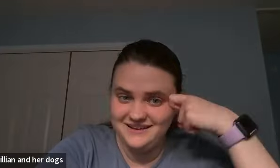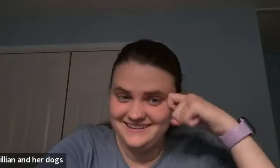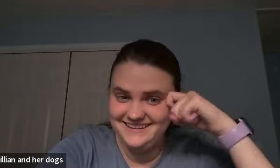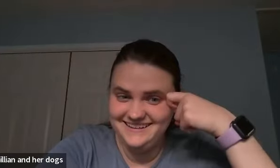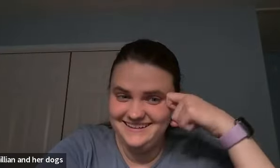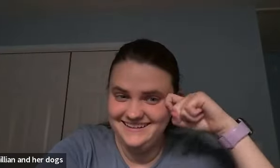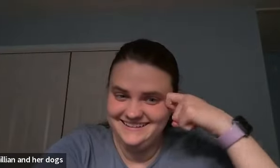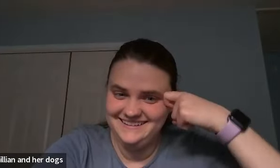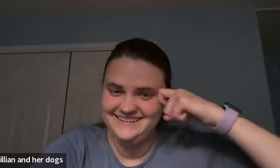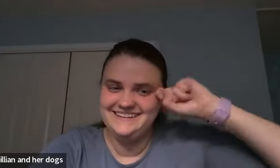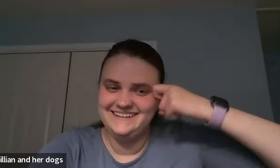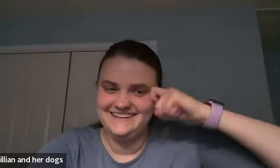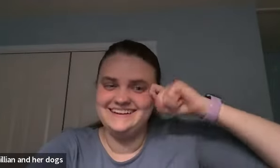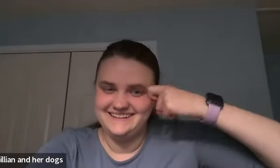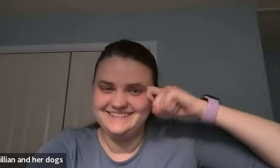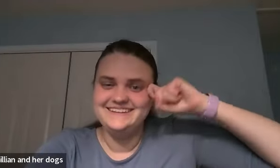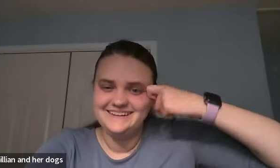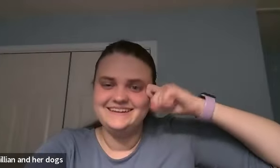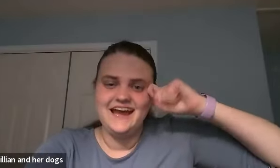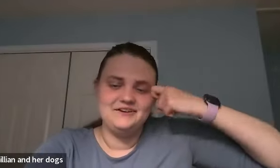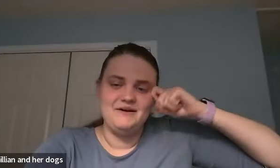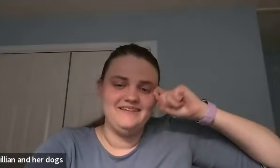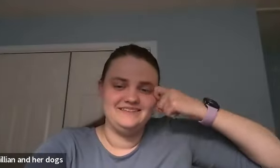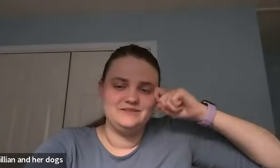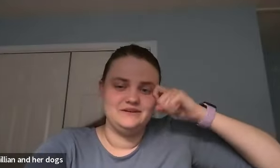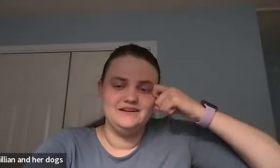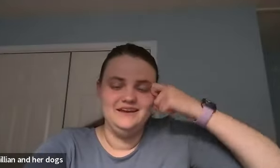Onion. Onion. I don't know. I like this one.